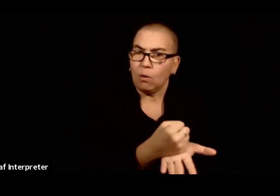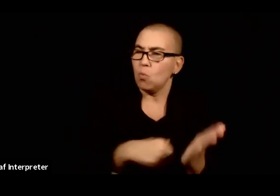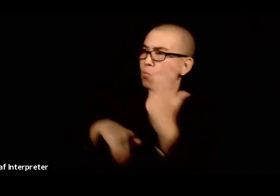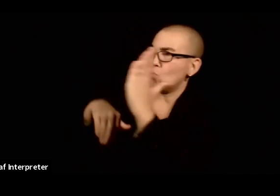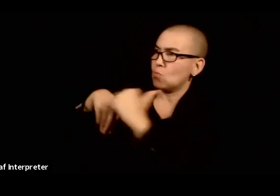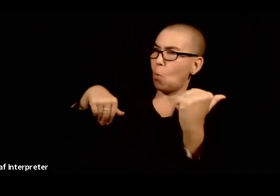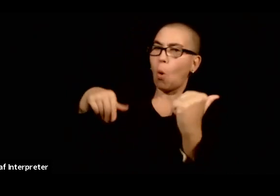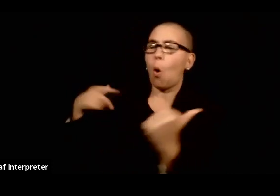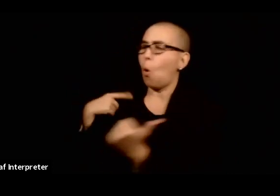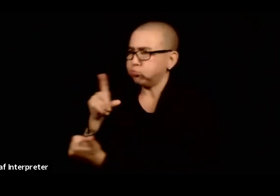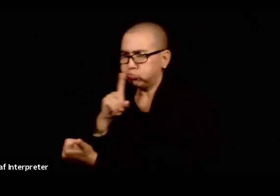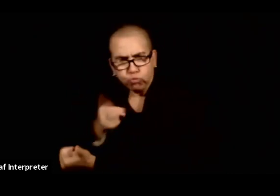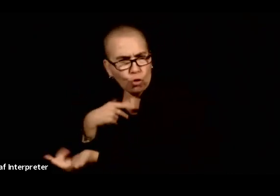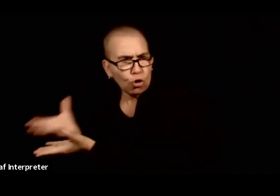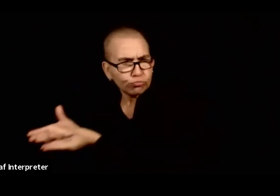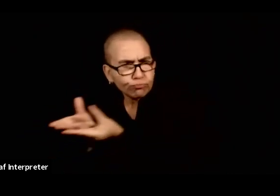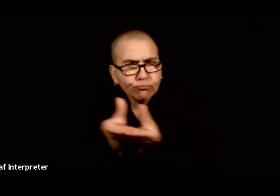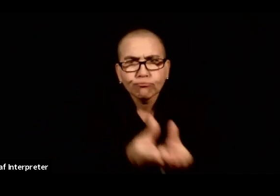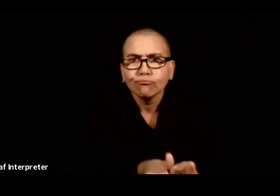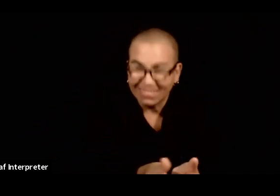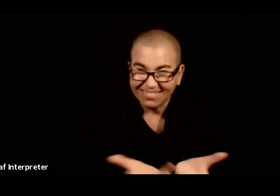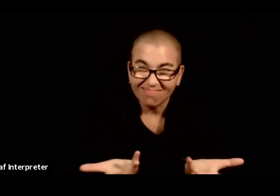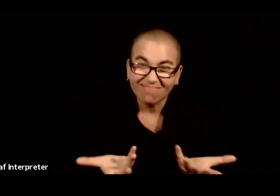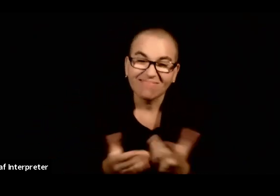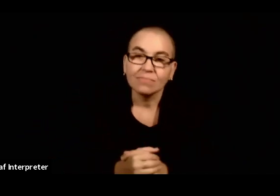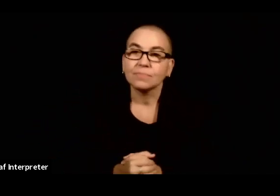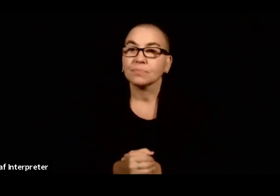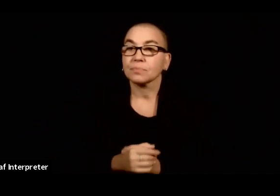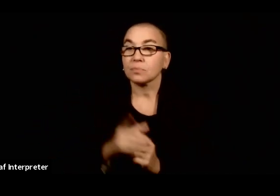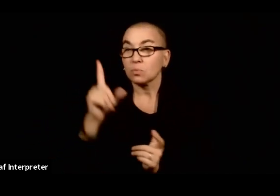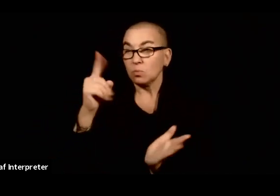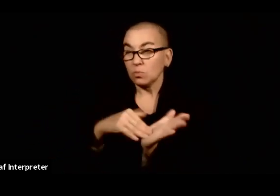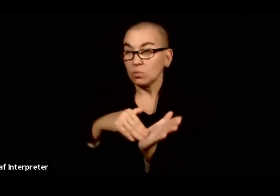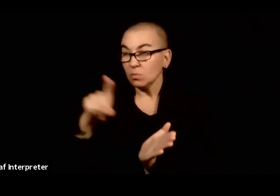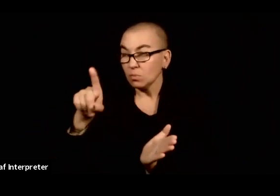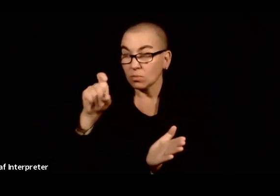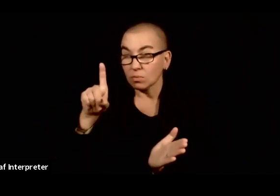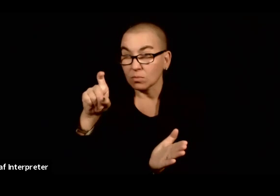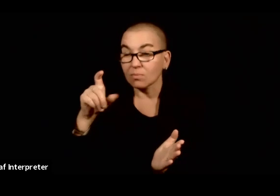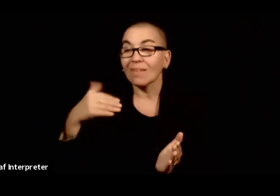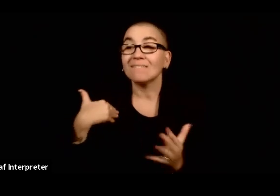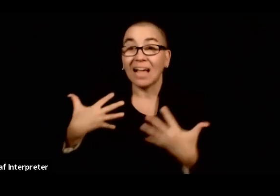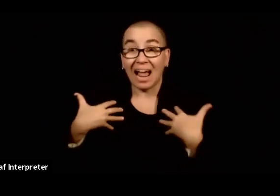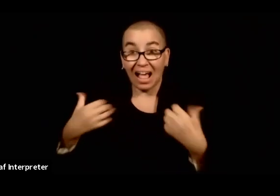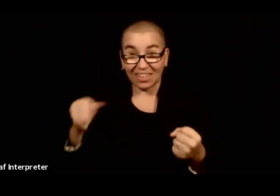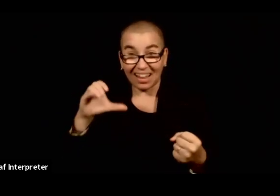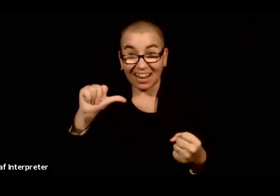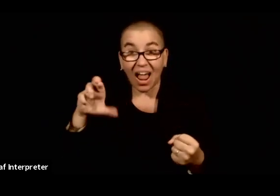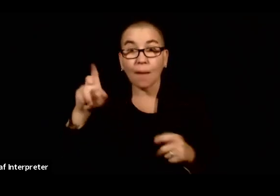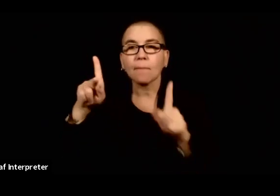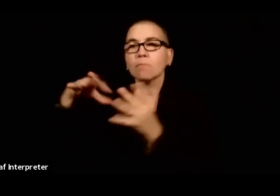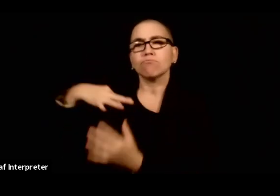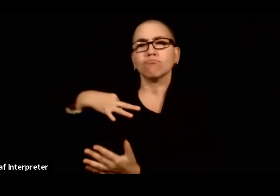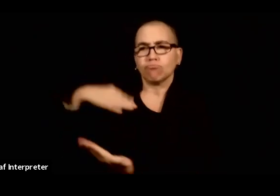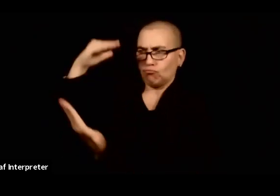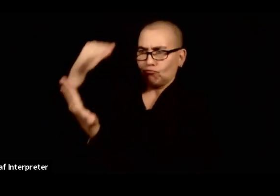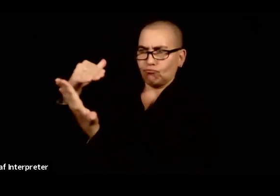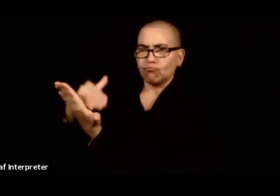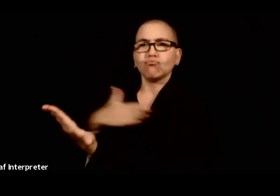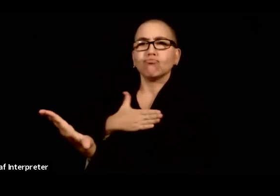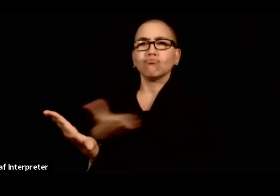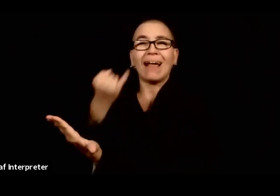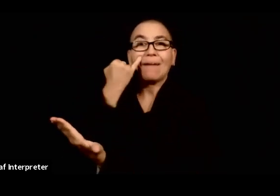healthcare professionals signed up in the scheduling database, and many other kinds of support that we have implemented through Governor Walz's 5-point battle